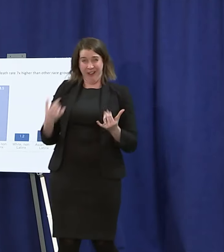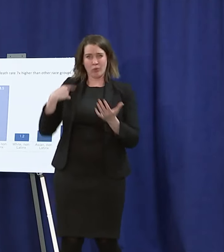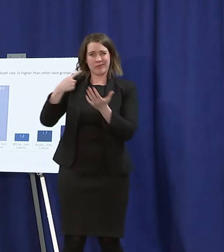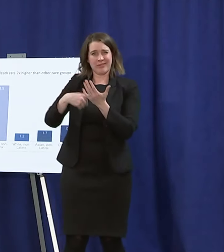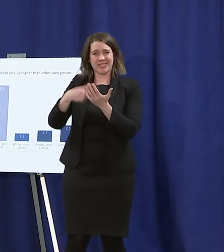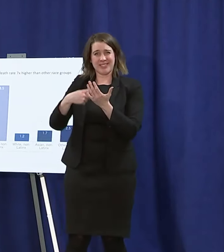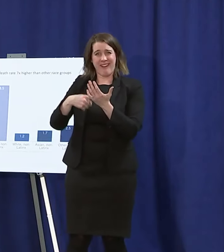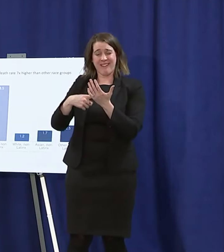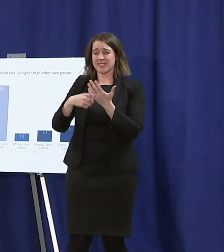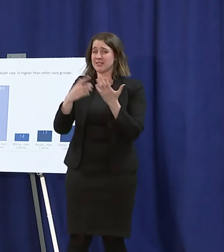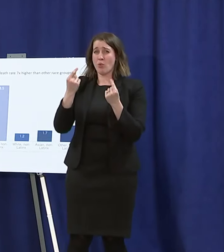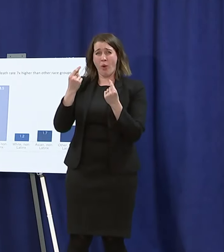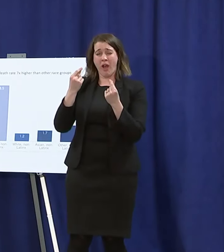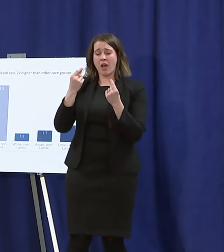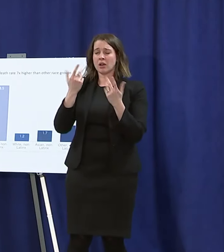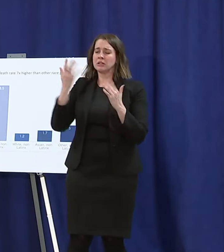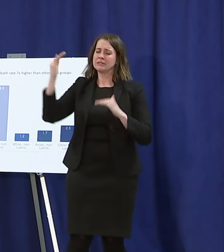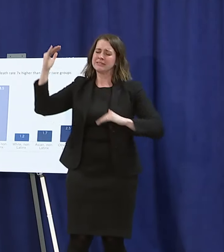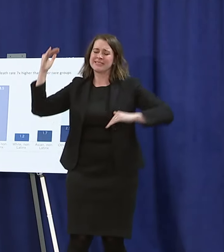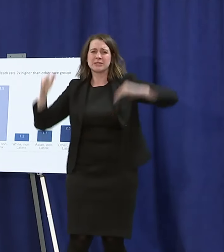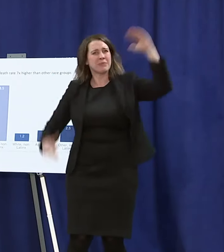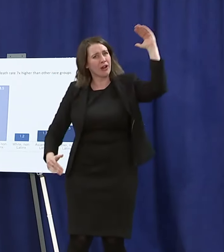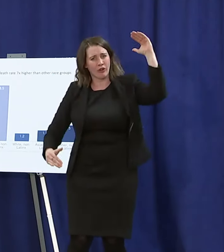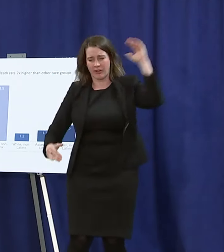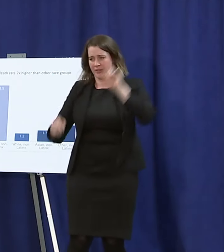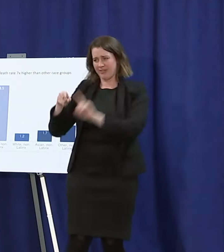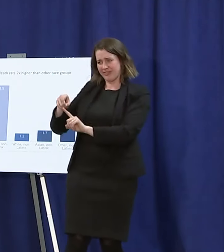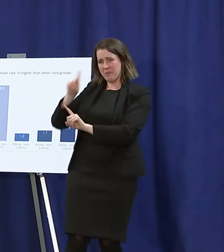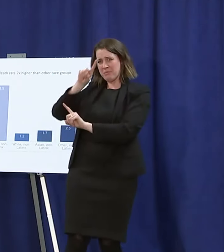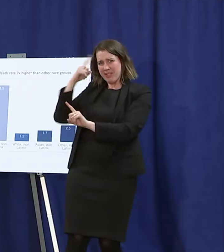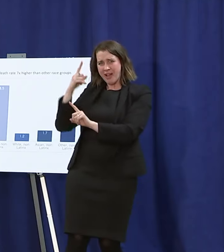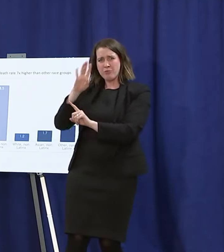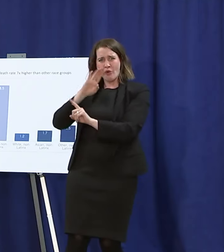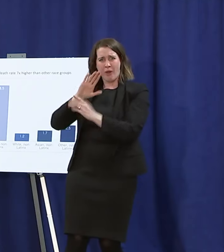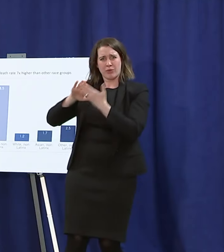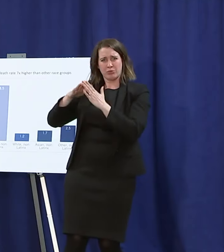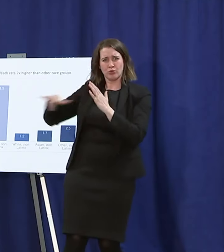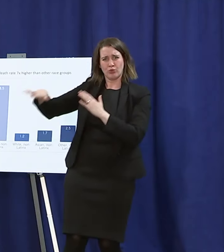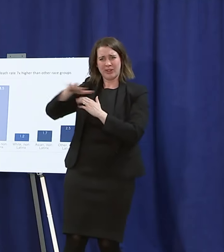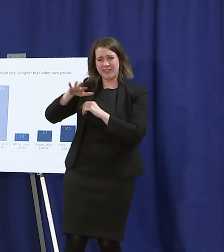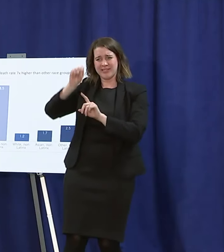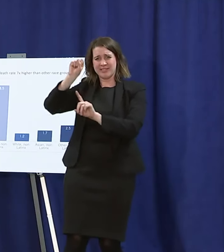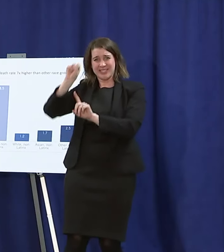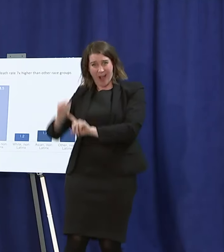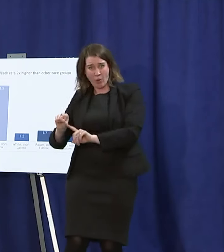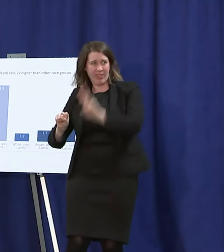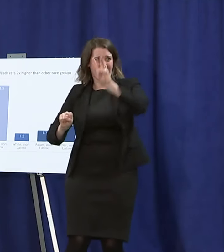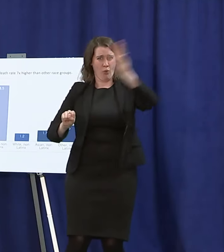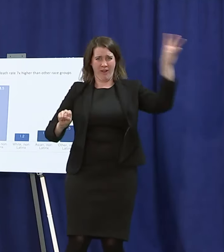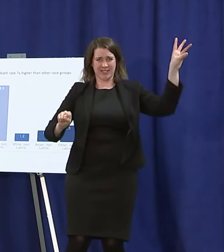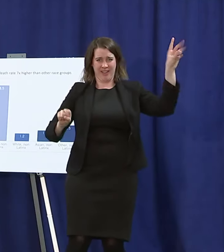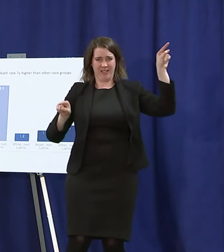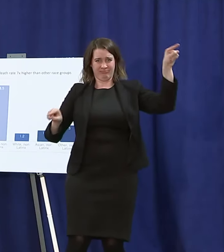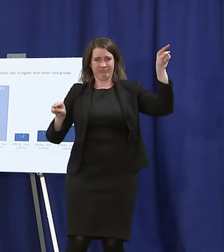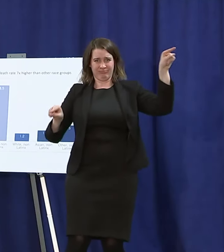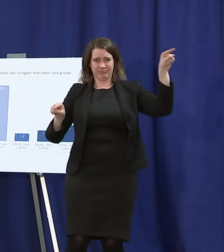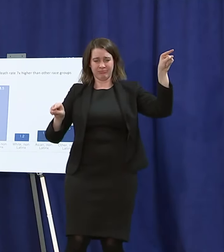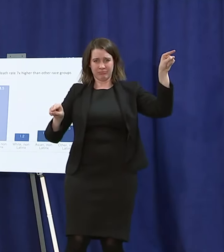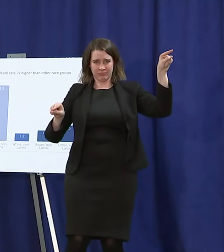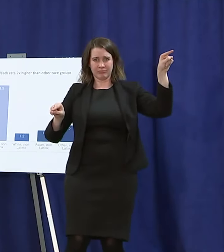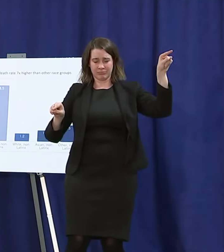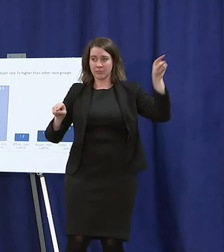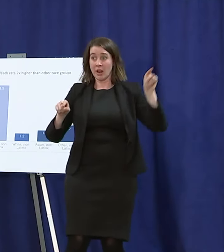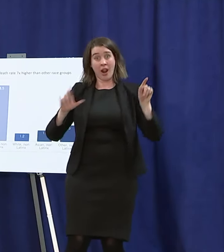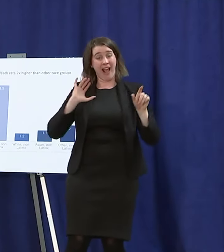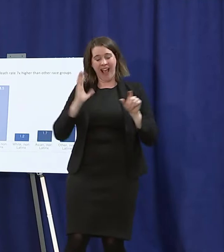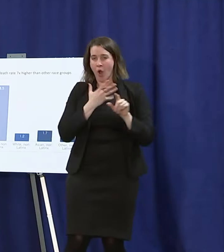the huge disparities in the Black community across the south and west sides of Chicago in particular, and our